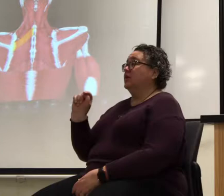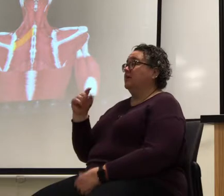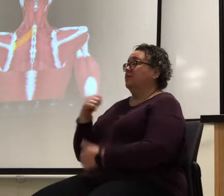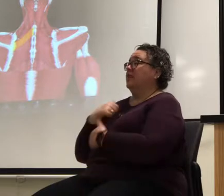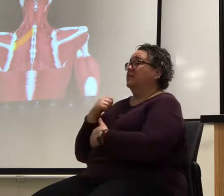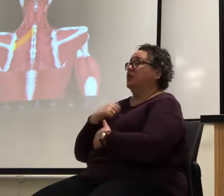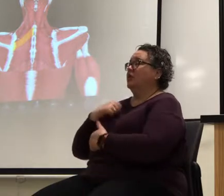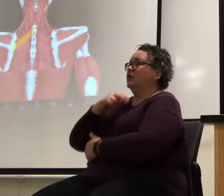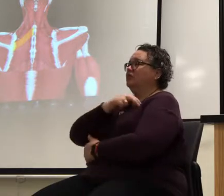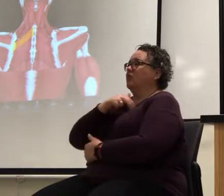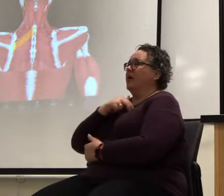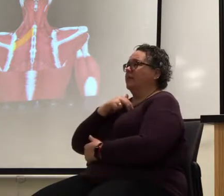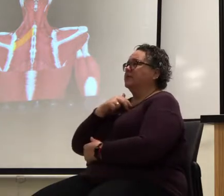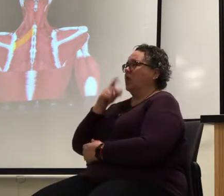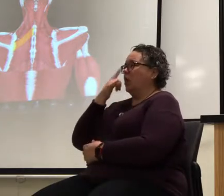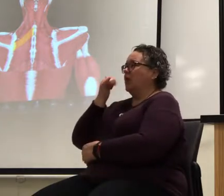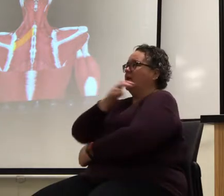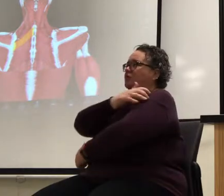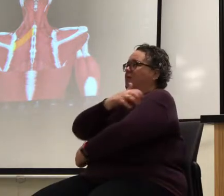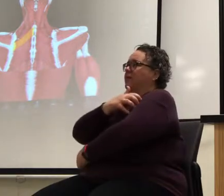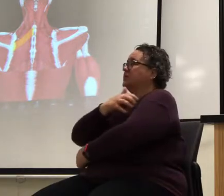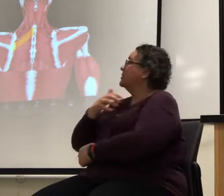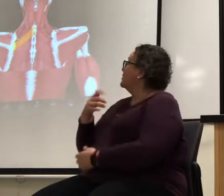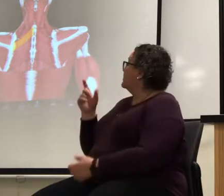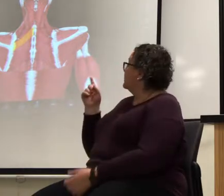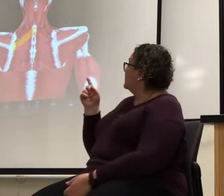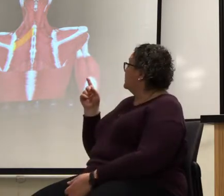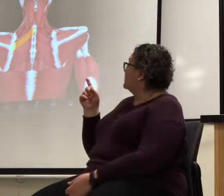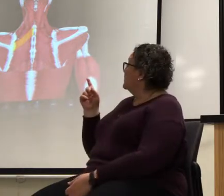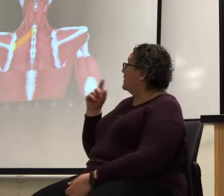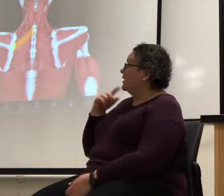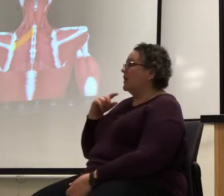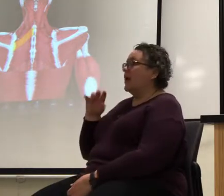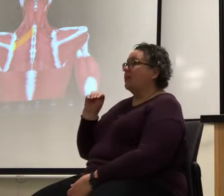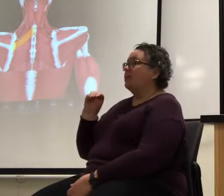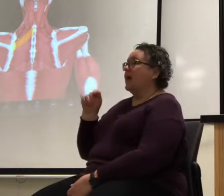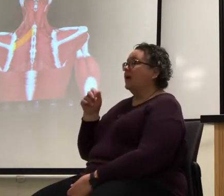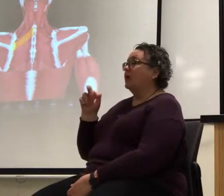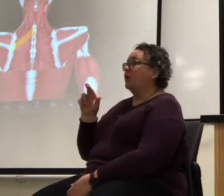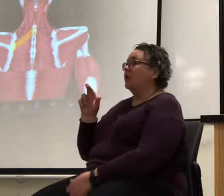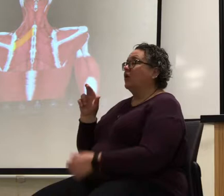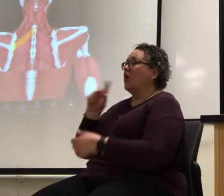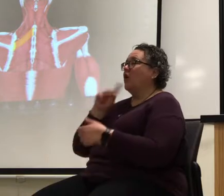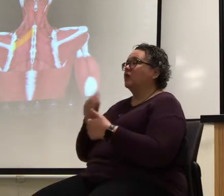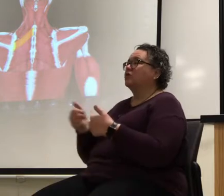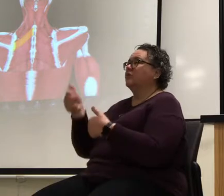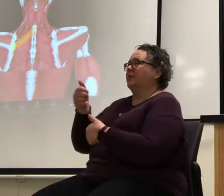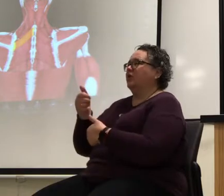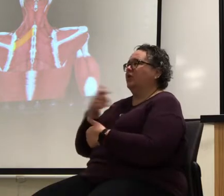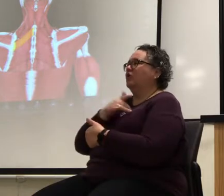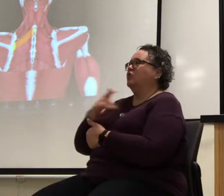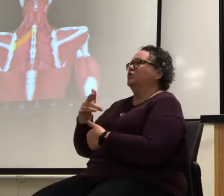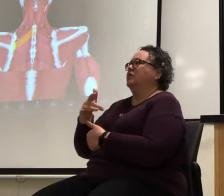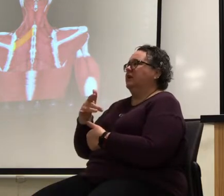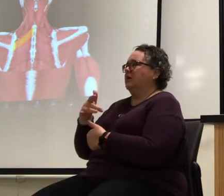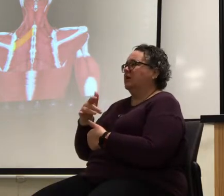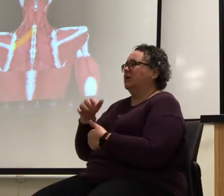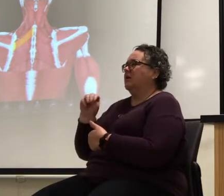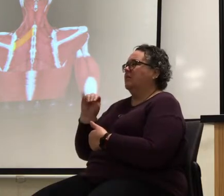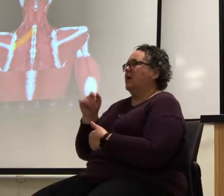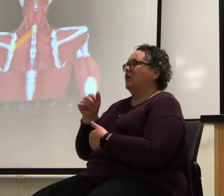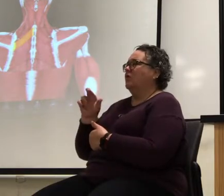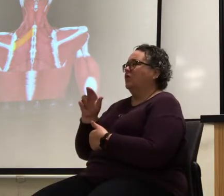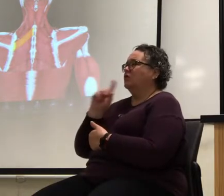That's rhomboid minor. And it's superior to the major. Minors are usually superior as a general rule.